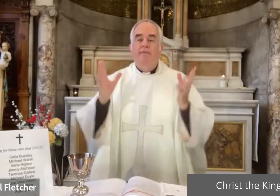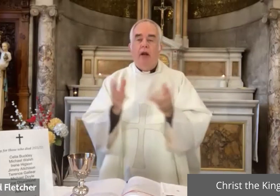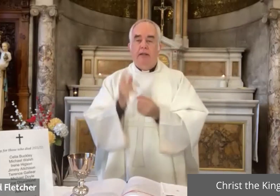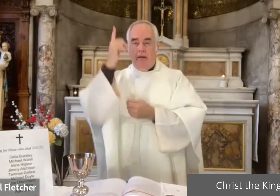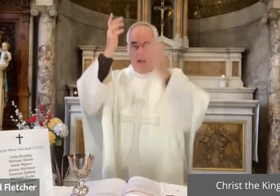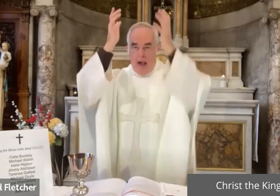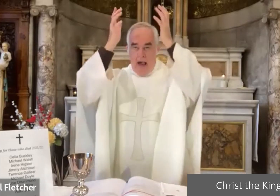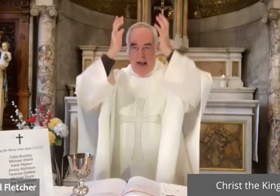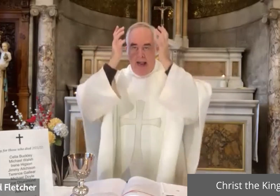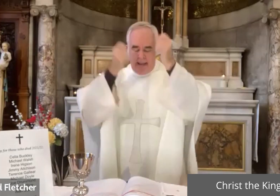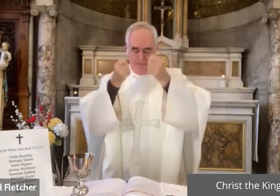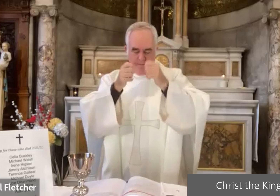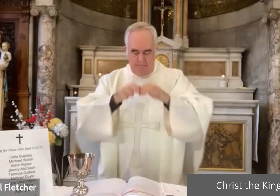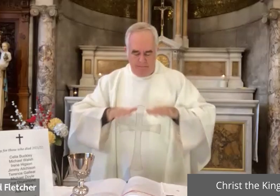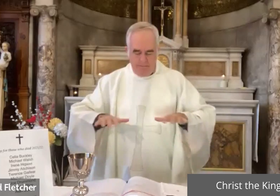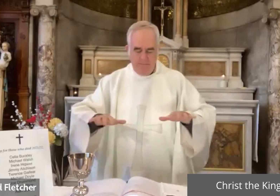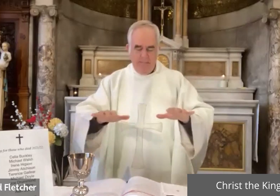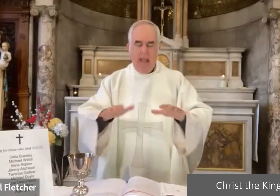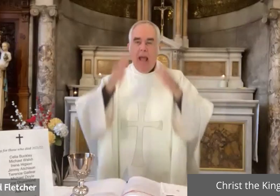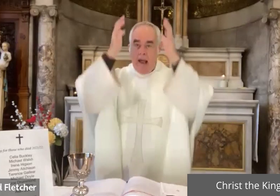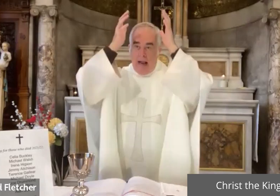eternal universal kingdom,